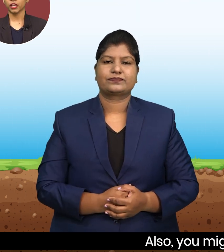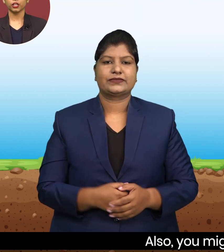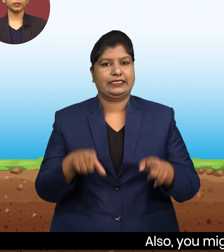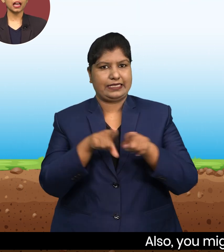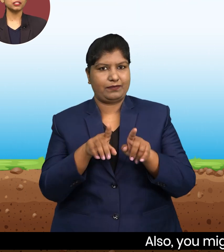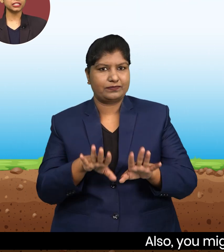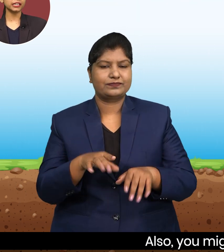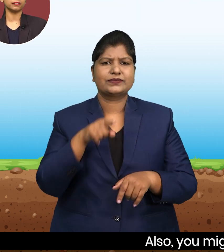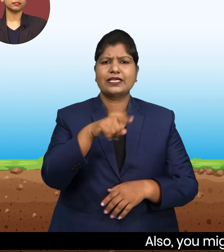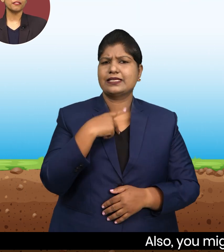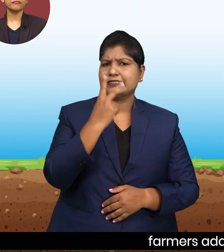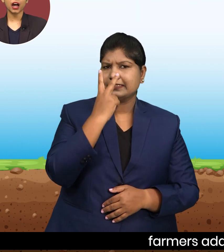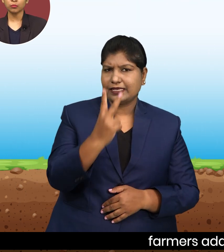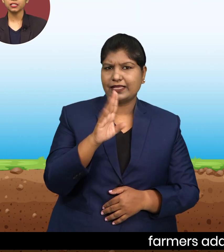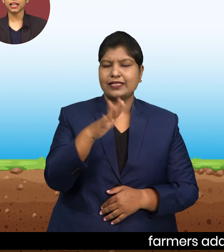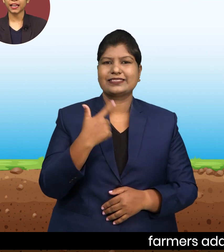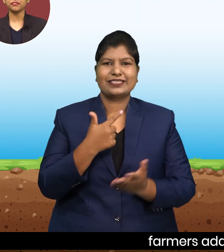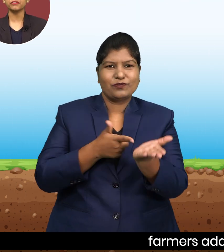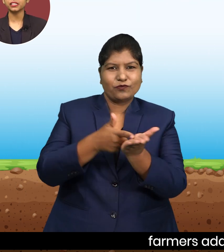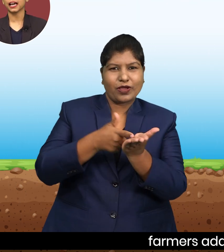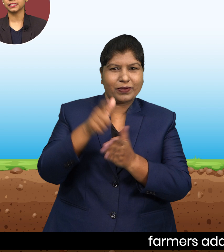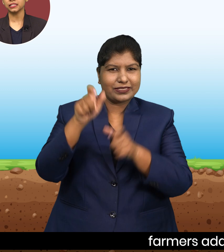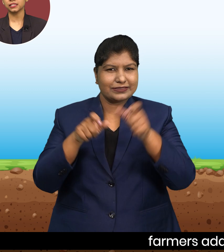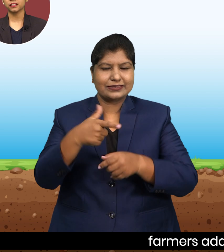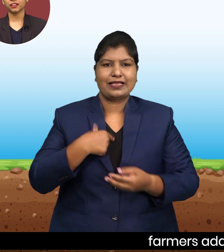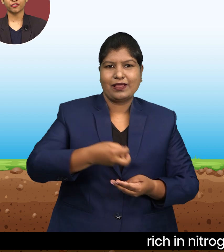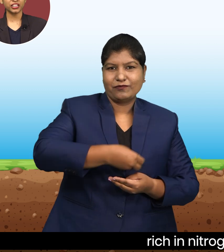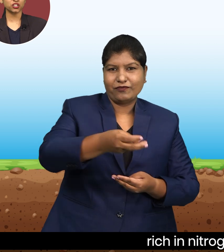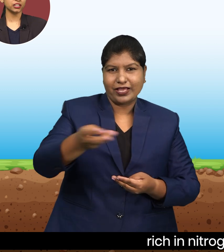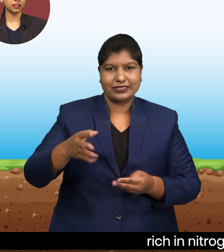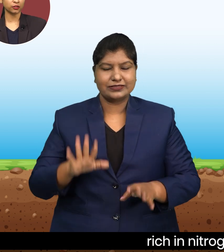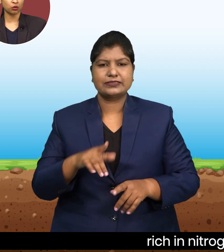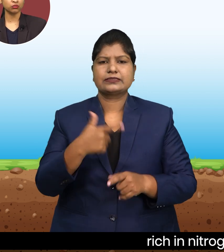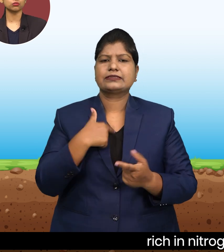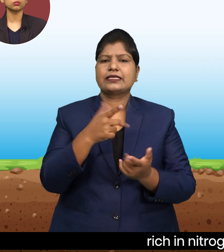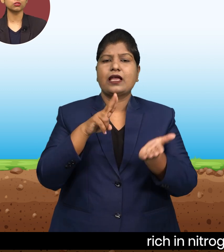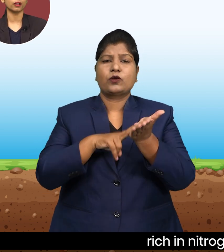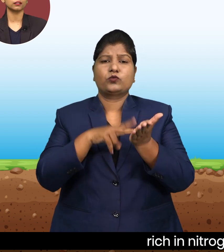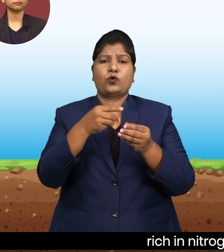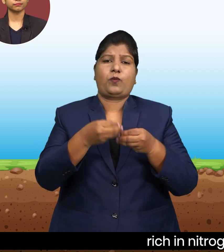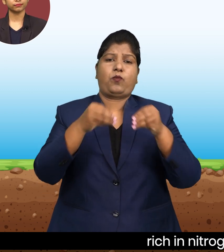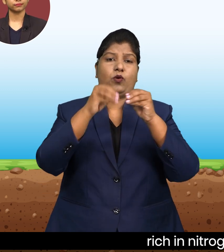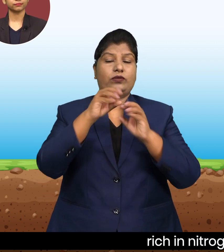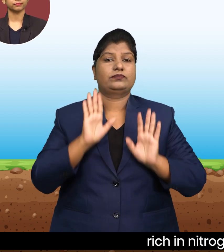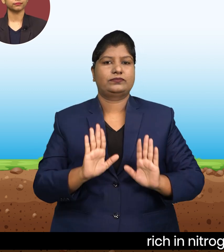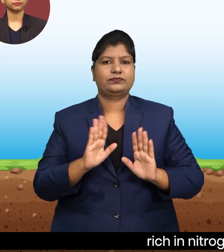Also, you might have seen farmers adding fertilizers rich in nitrogen to the soil.